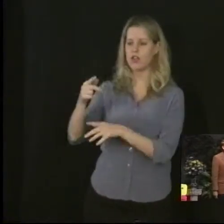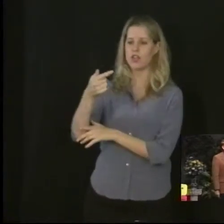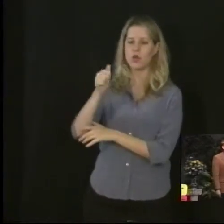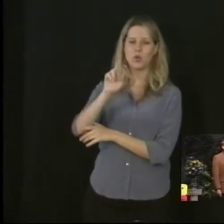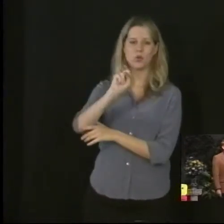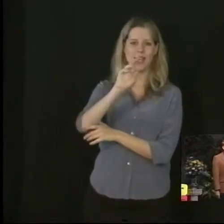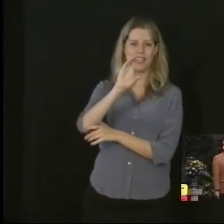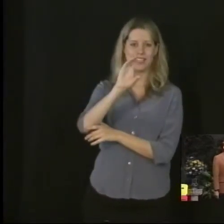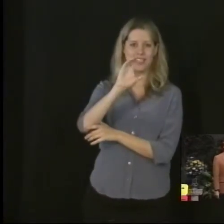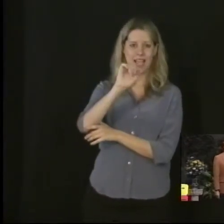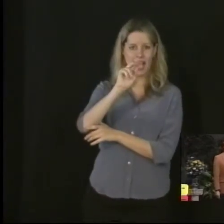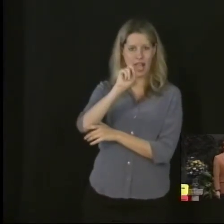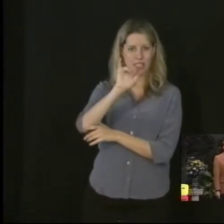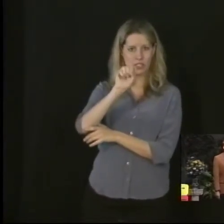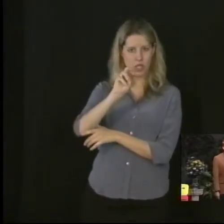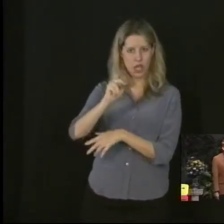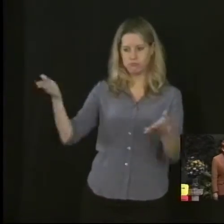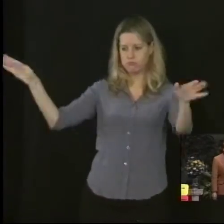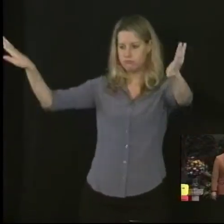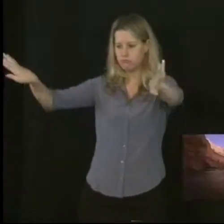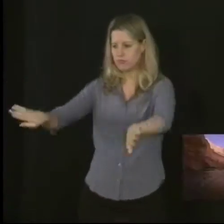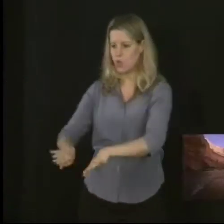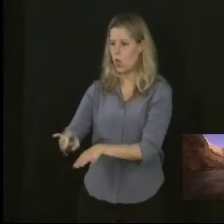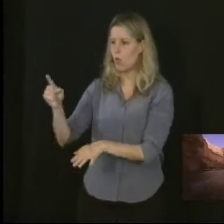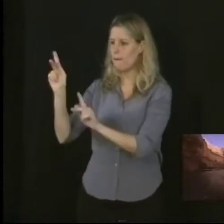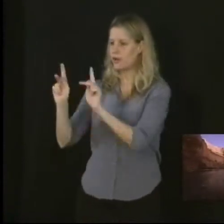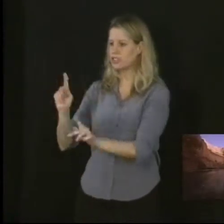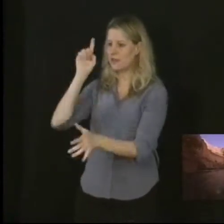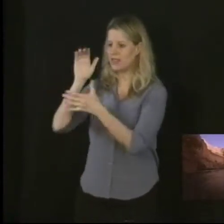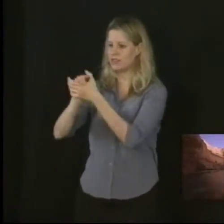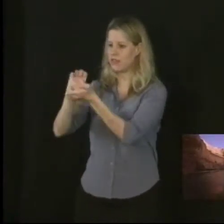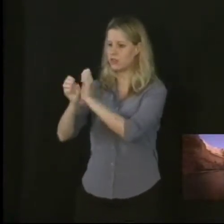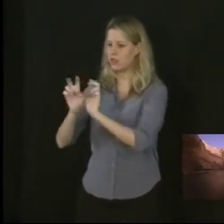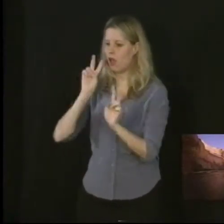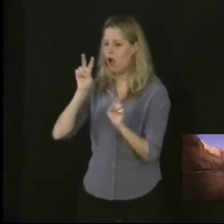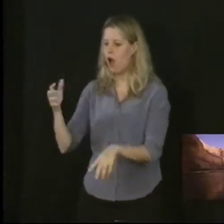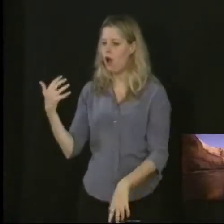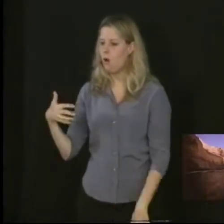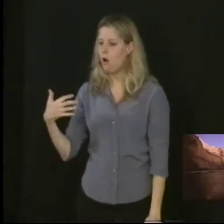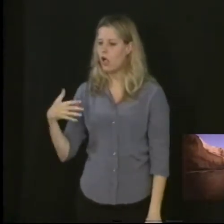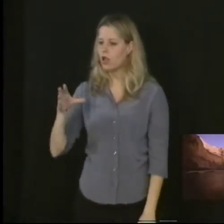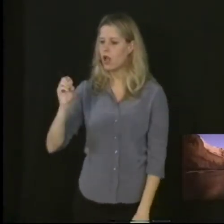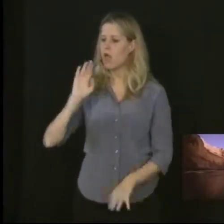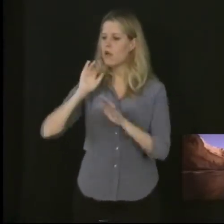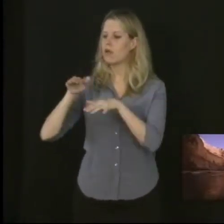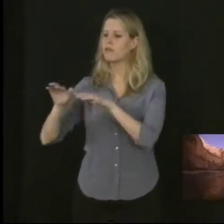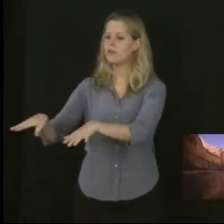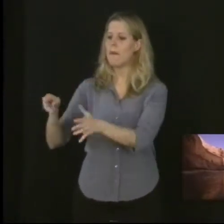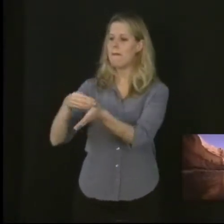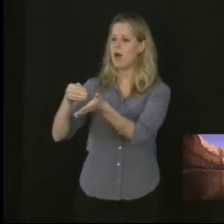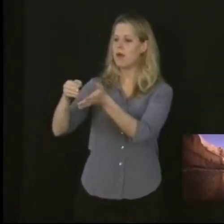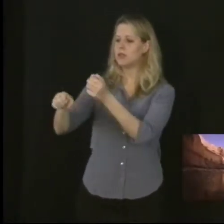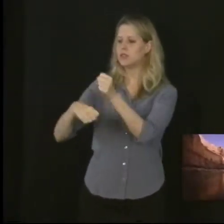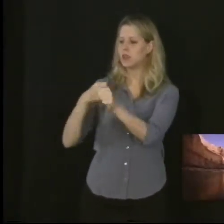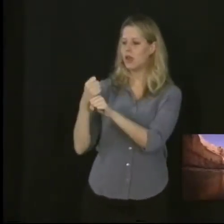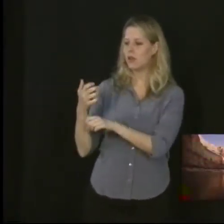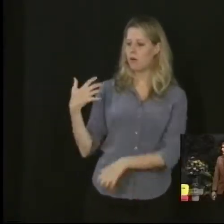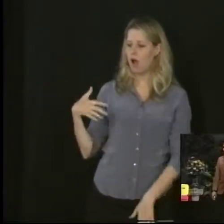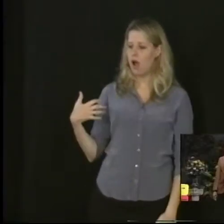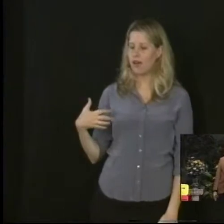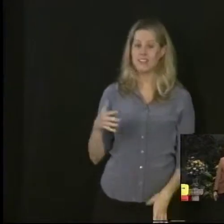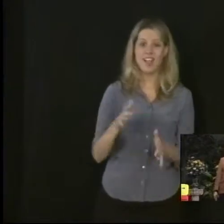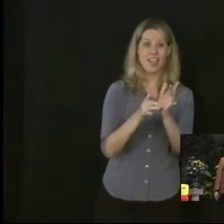One of them believes in evolution. He looks at the canyon and says, wow, look what the Colorado River did for millions and millions of years.